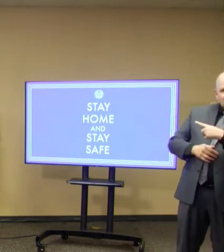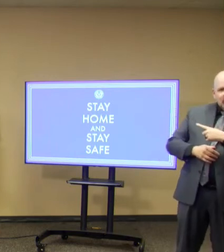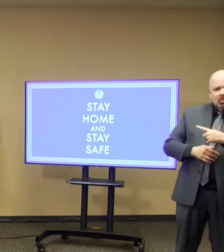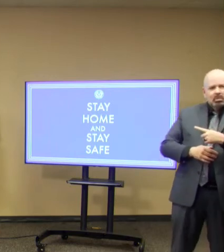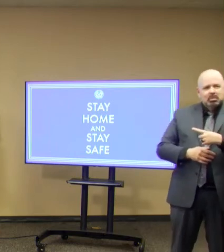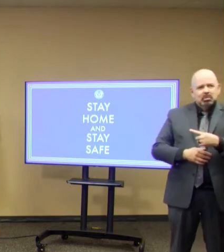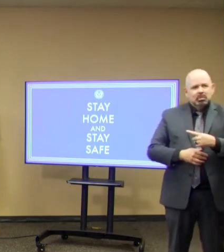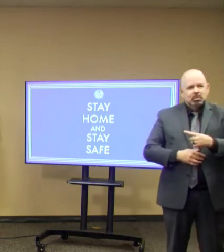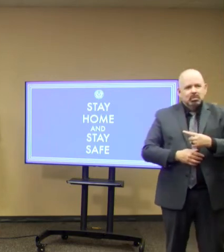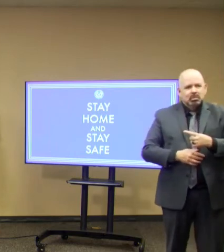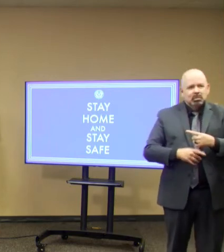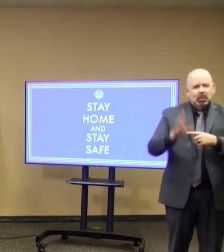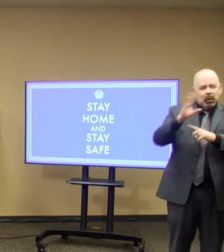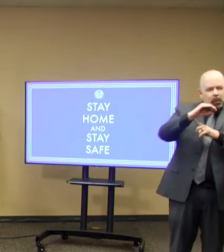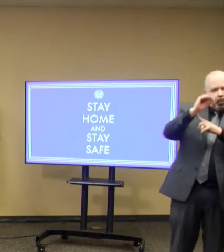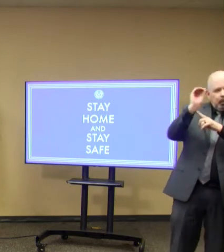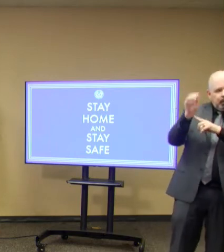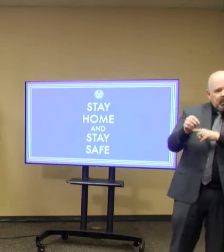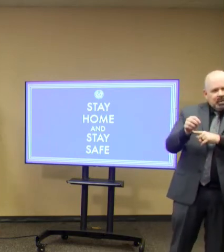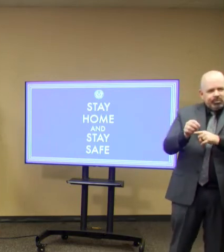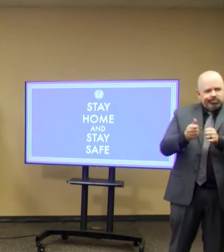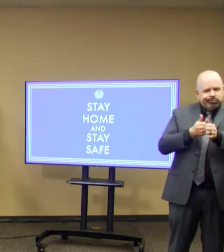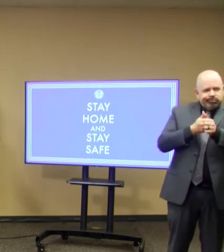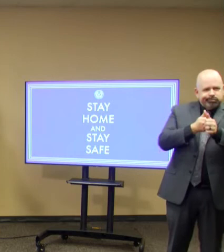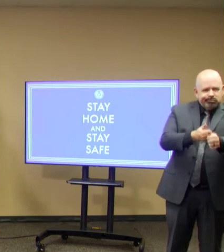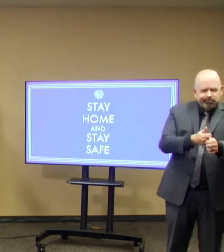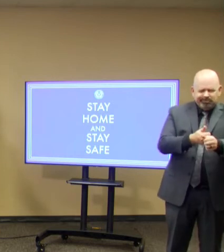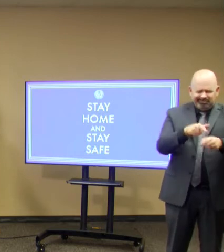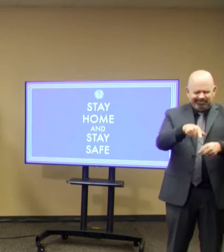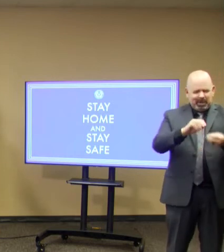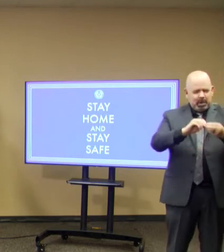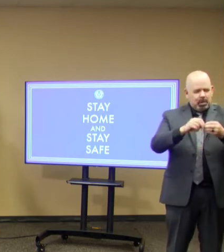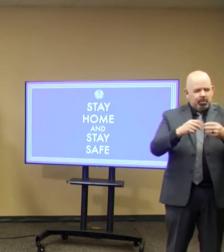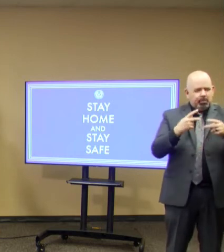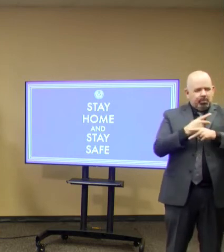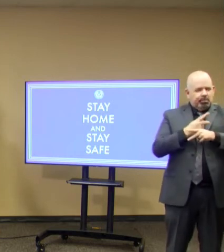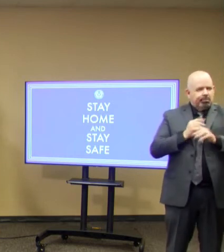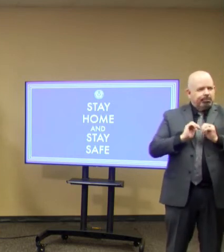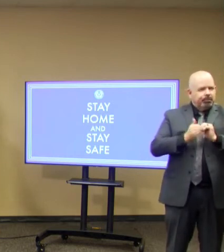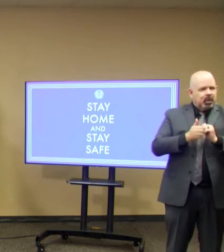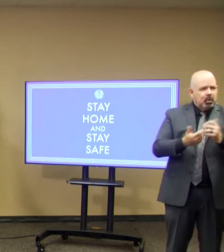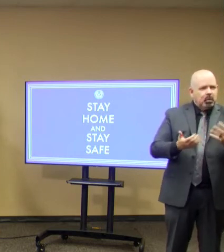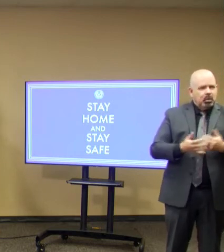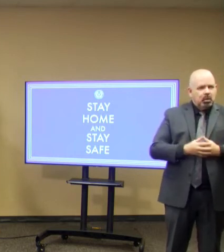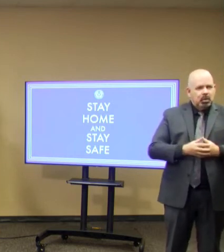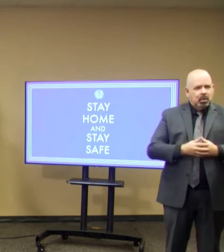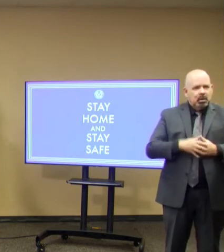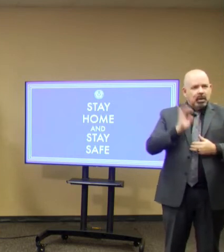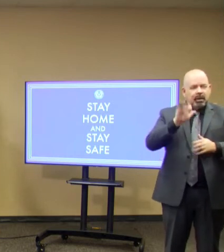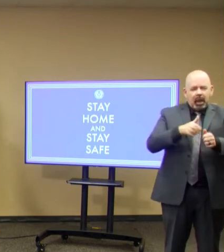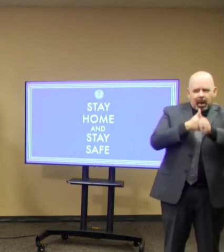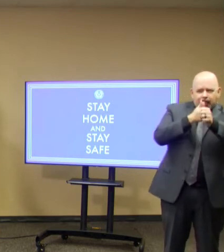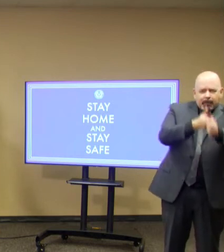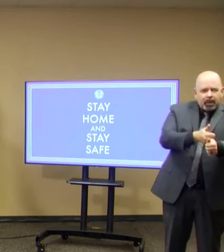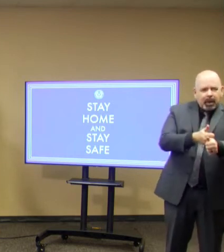variety of factors. They're looking at cell phone utilization. They're looking at